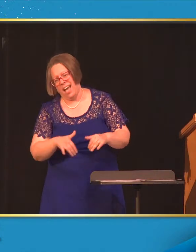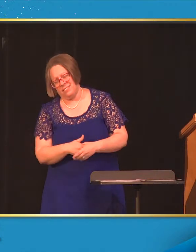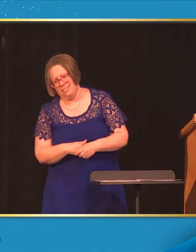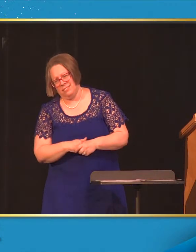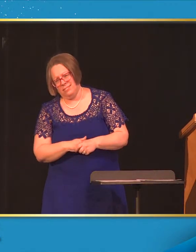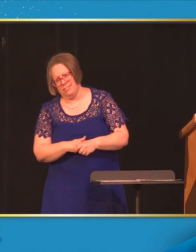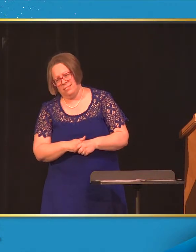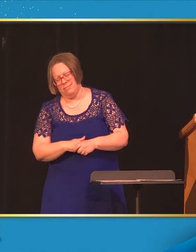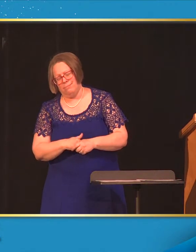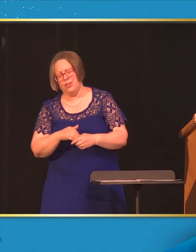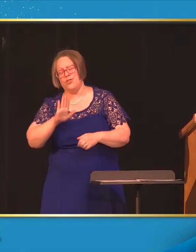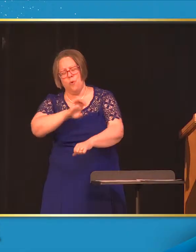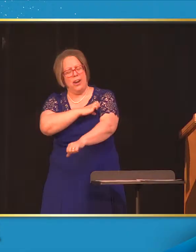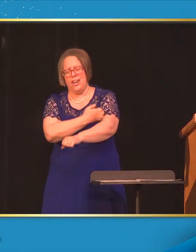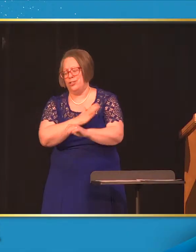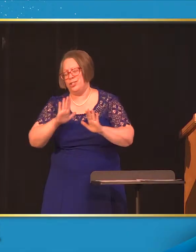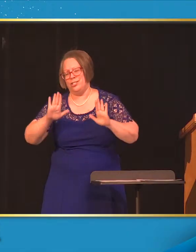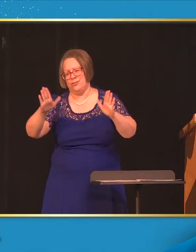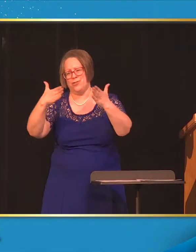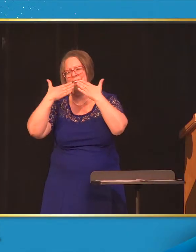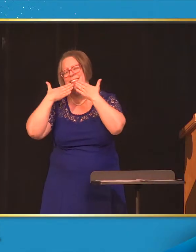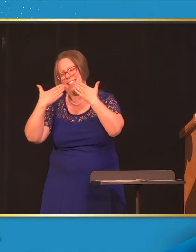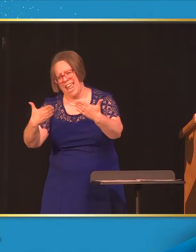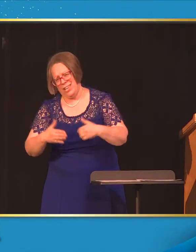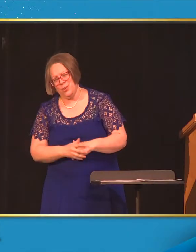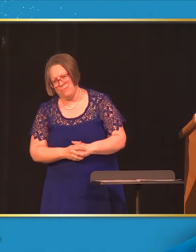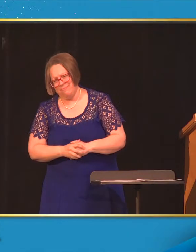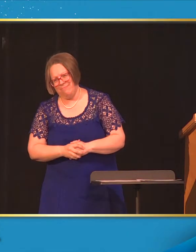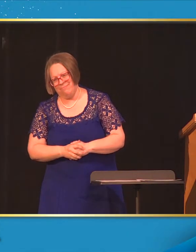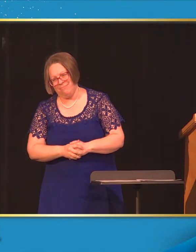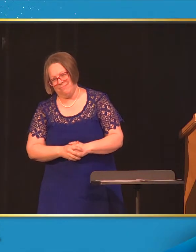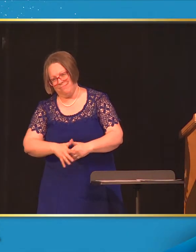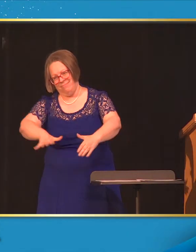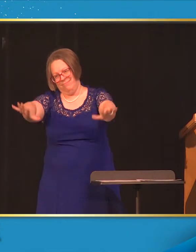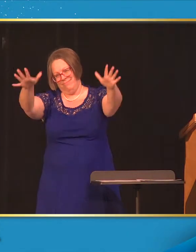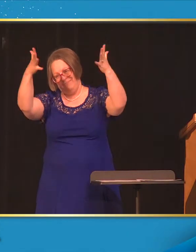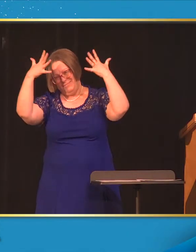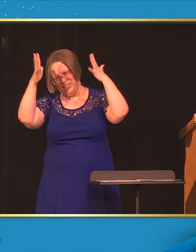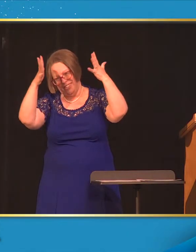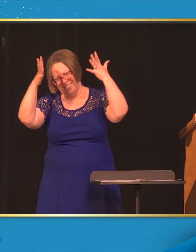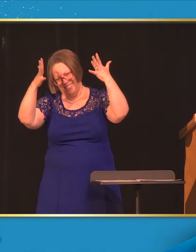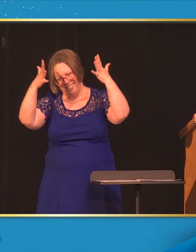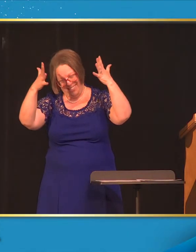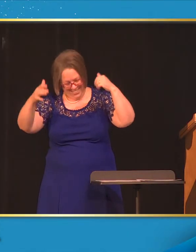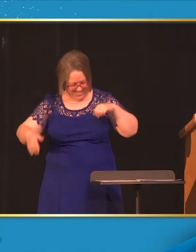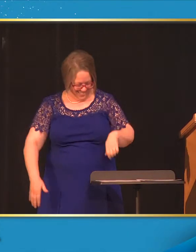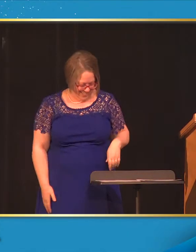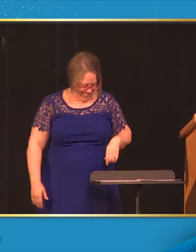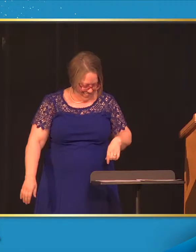for teaching me that lesson. Your energy is so great. Thank you.